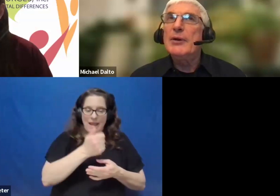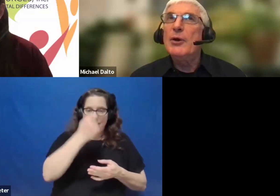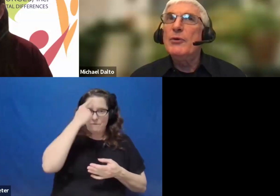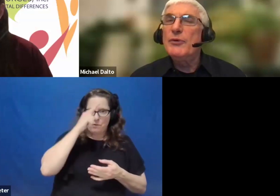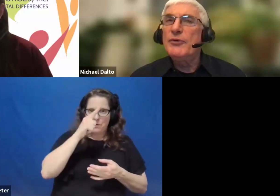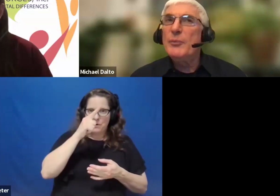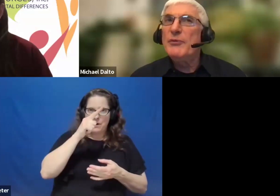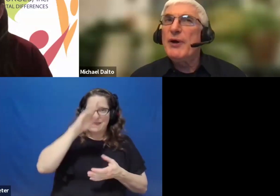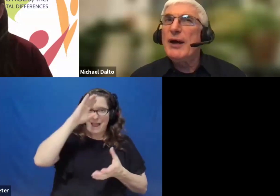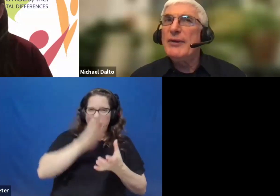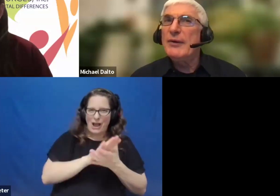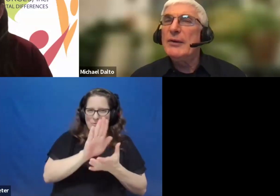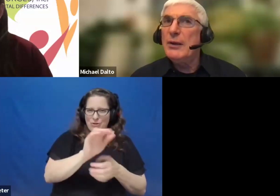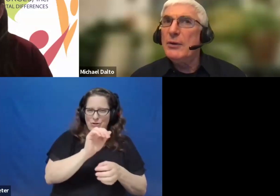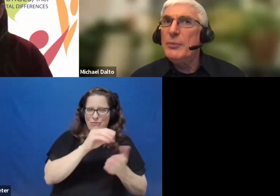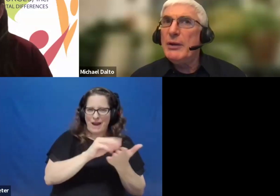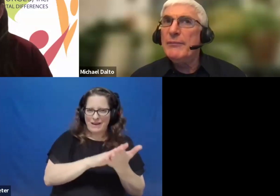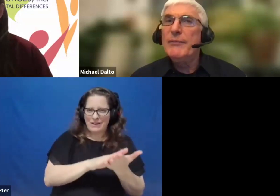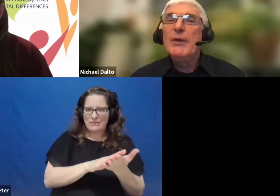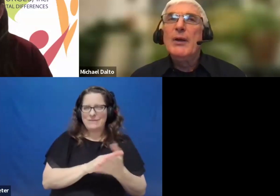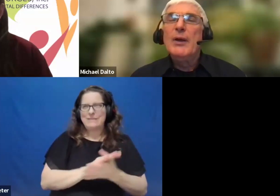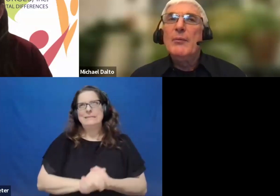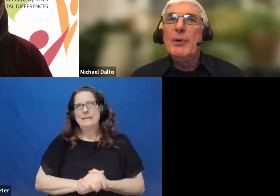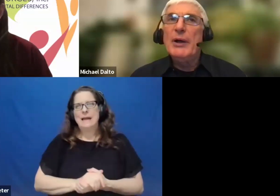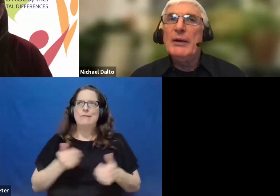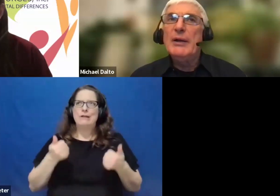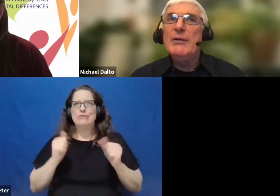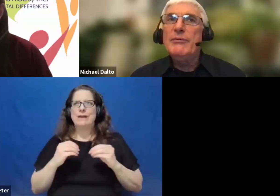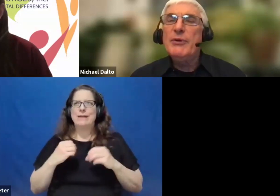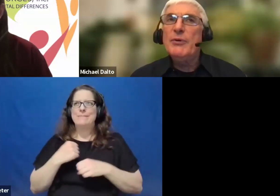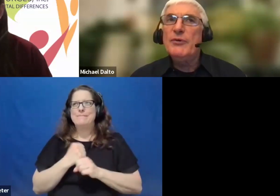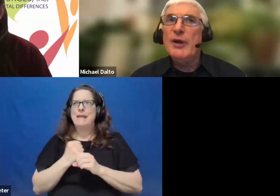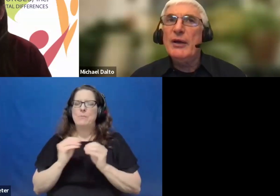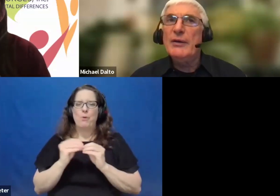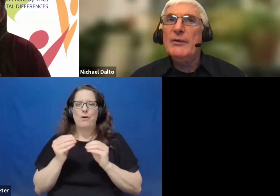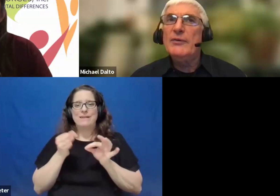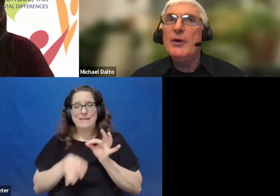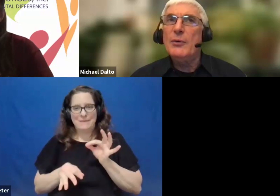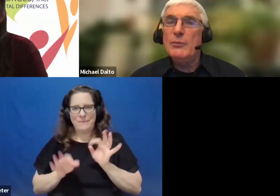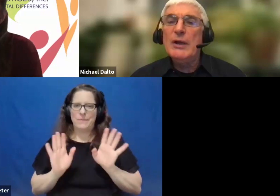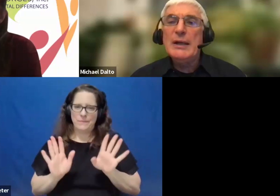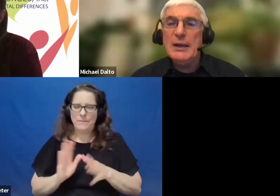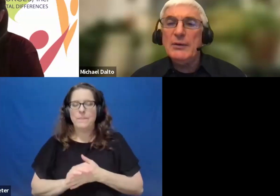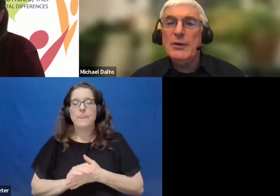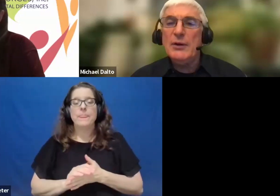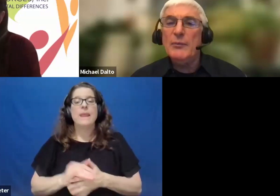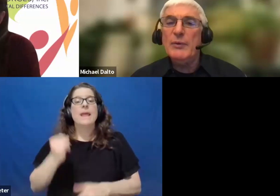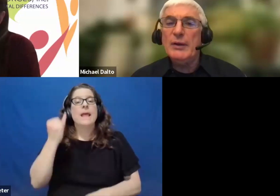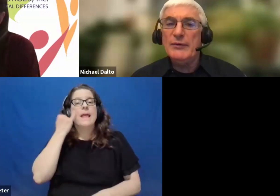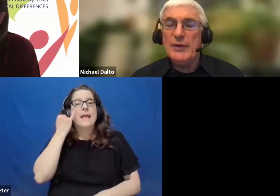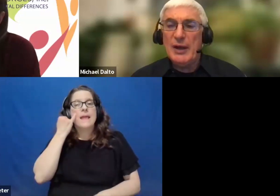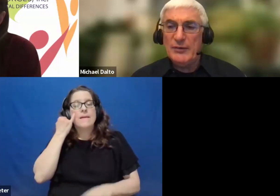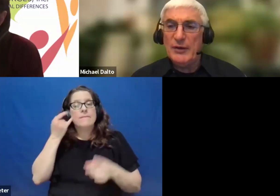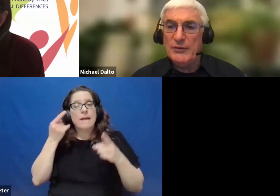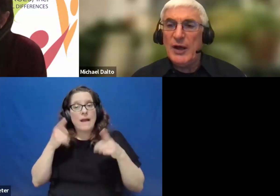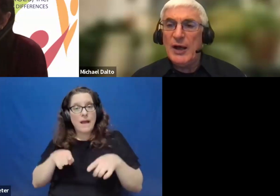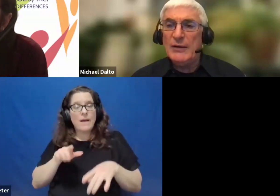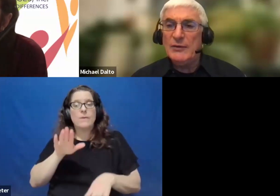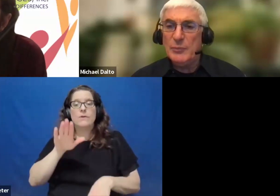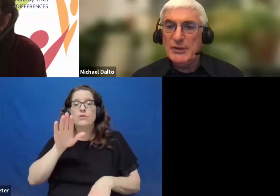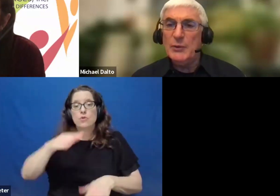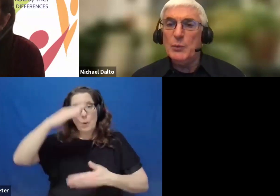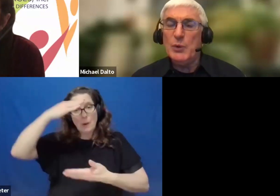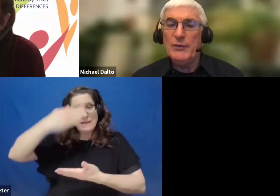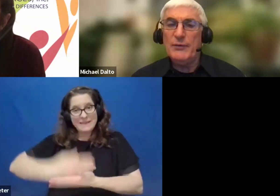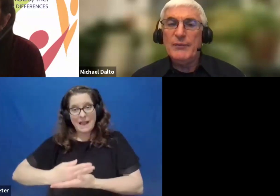I'm going to oversimplify this a little bit, but if your son's only income is SSI